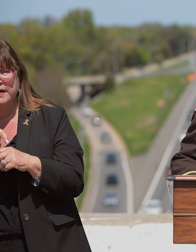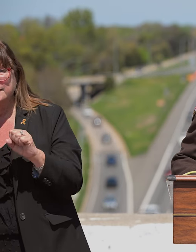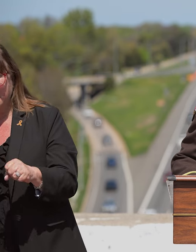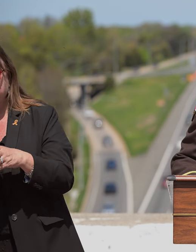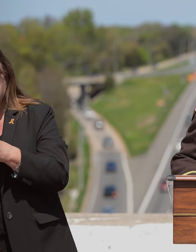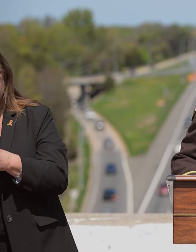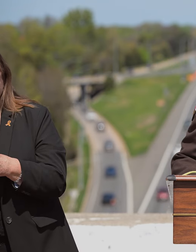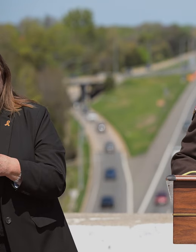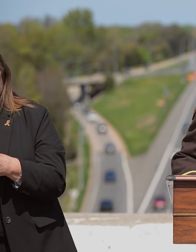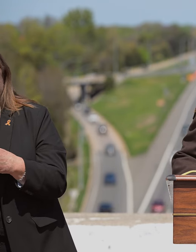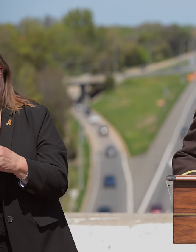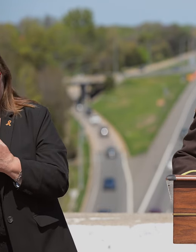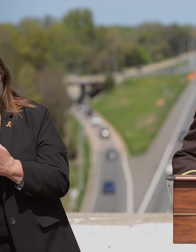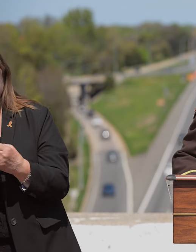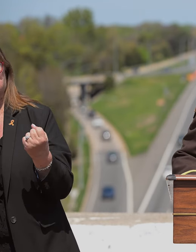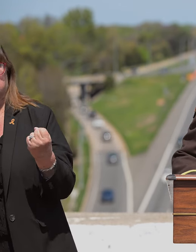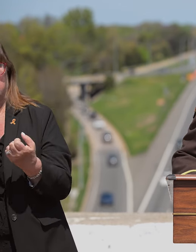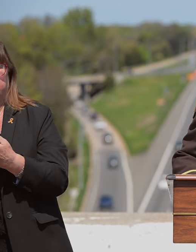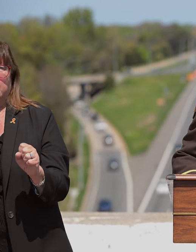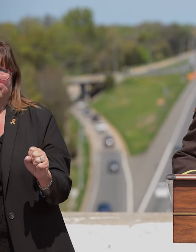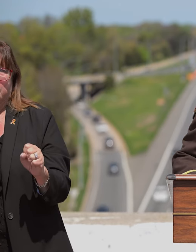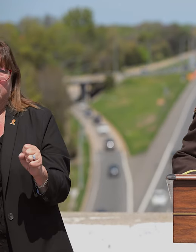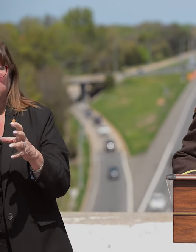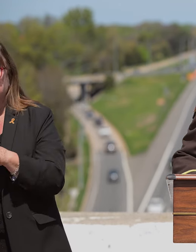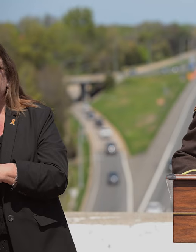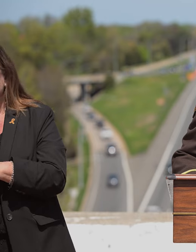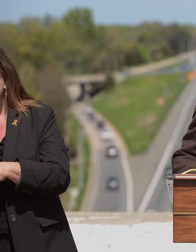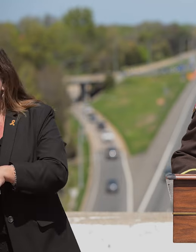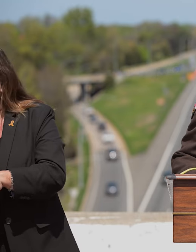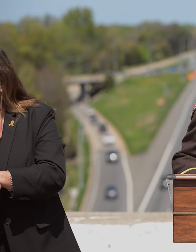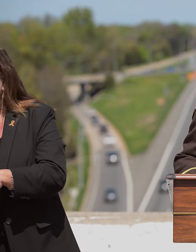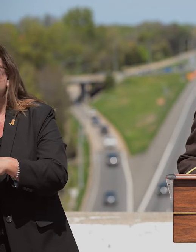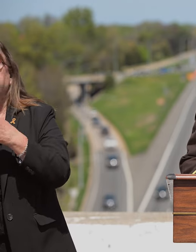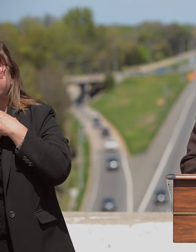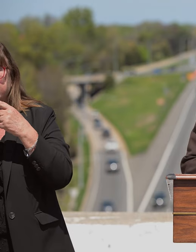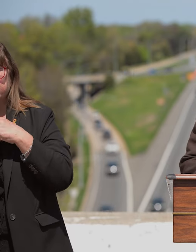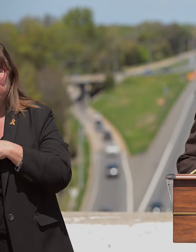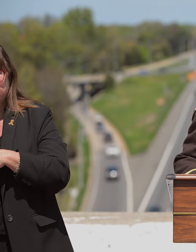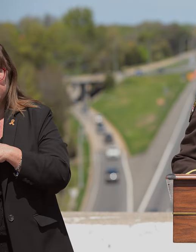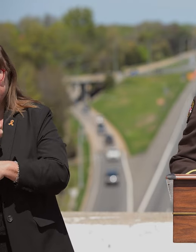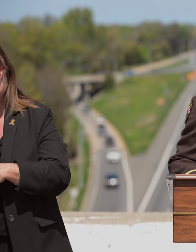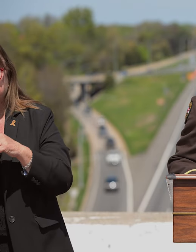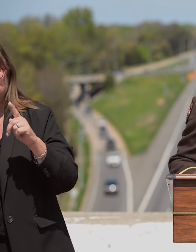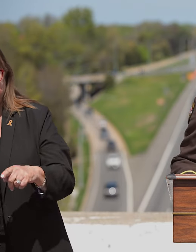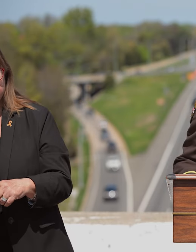our part by driving safely, taking our time, and considering the peril that others are